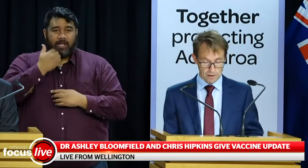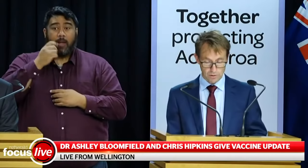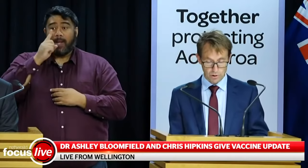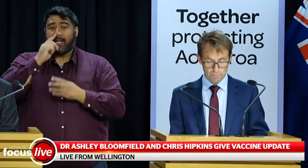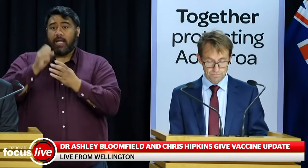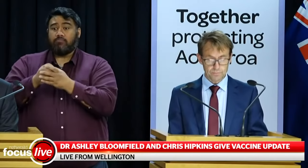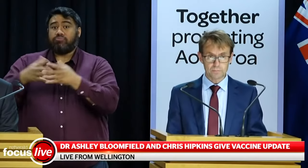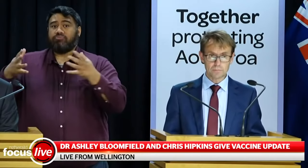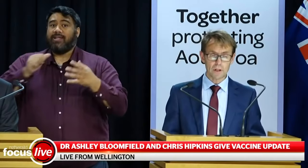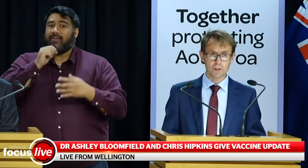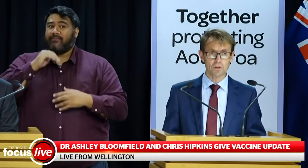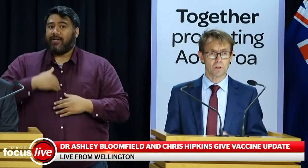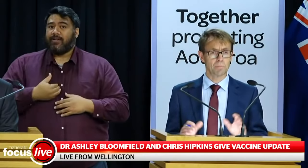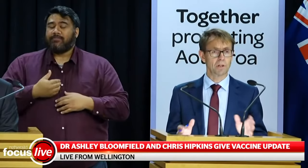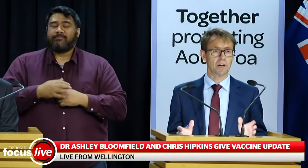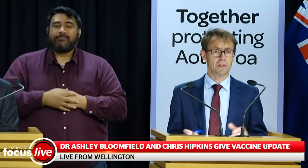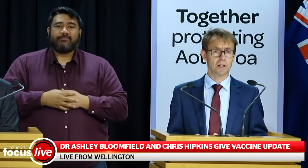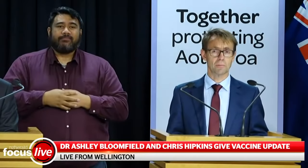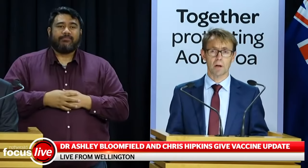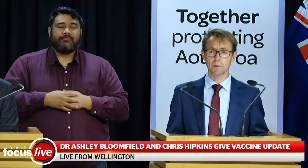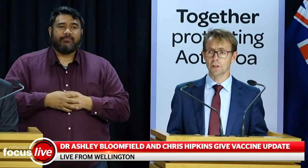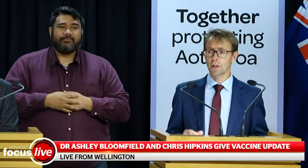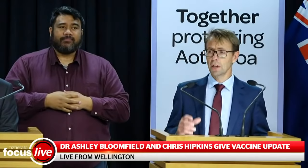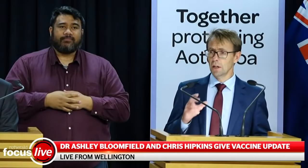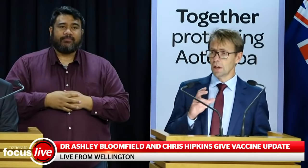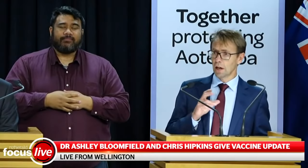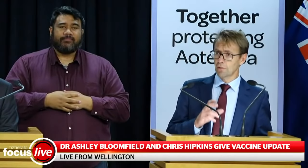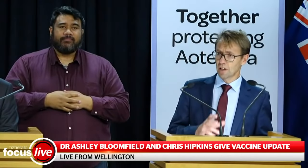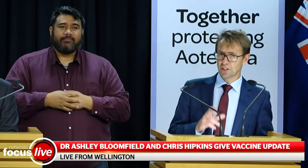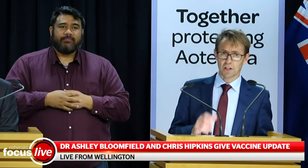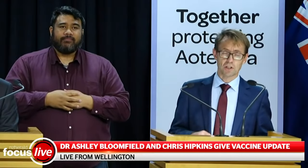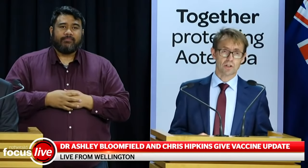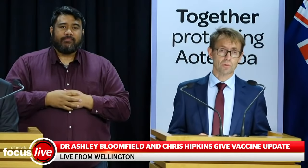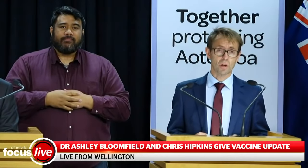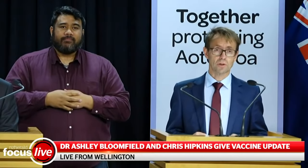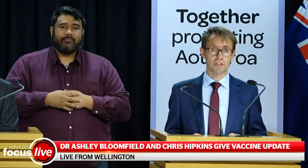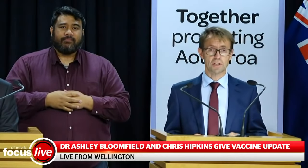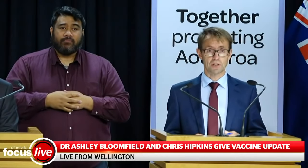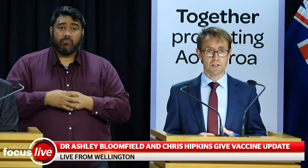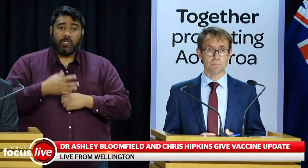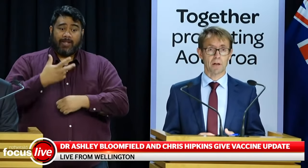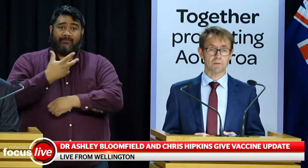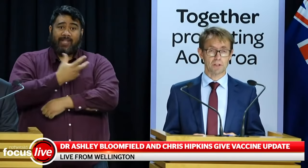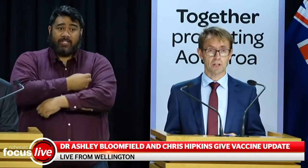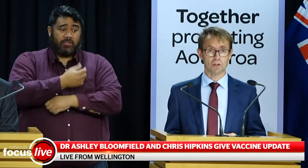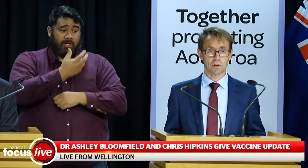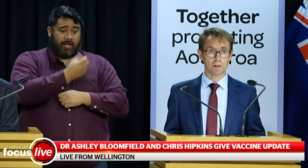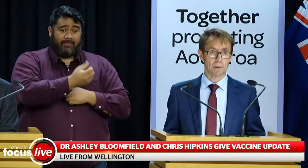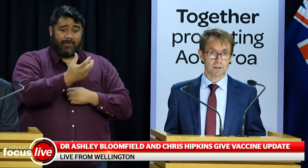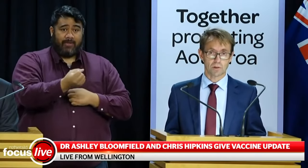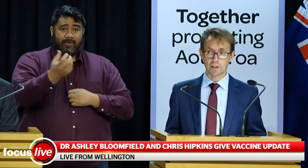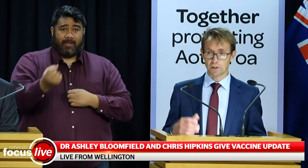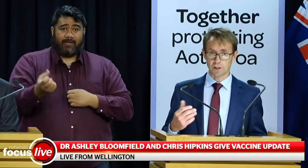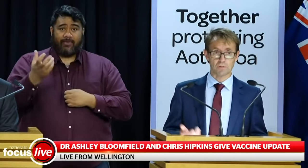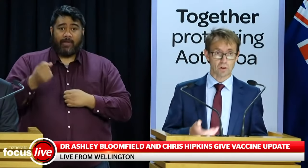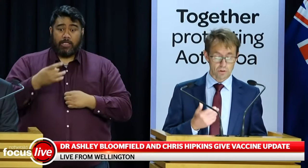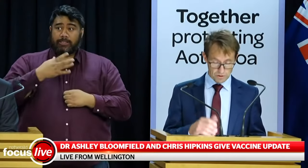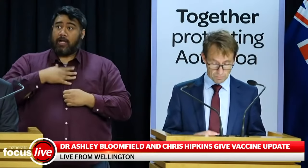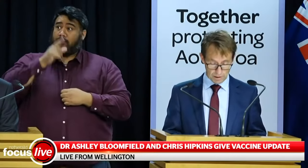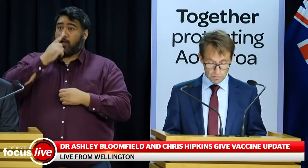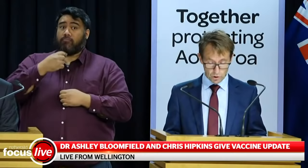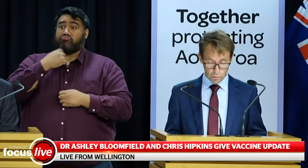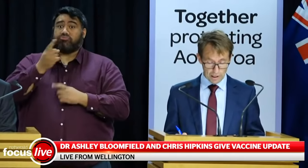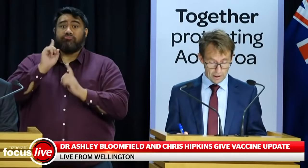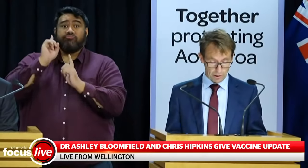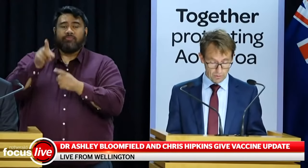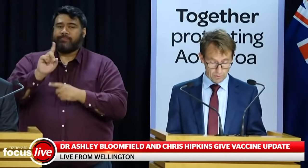up from that as well. I do want to point out that at the moment, vaccination at all those centres is by invitation only, but it's great to see the volumes